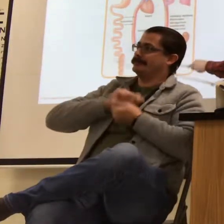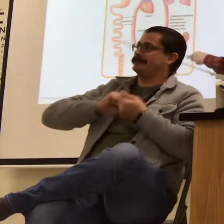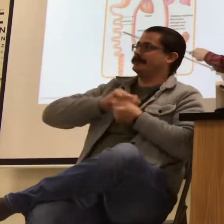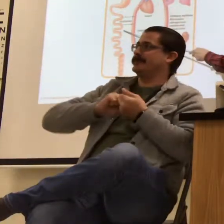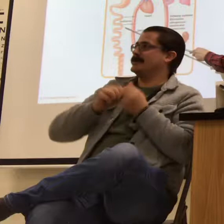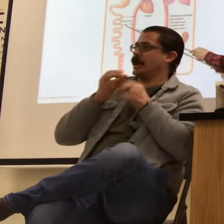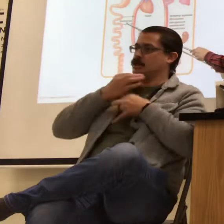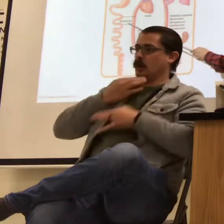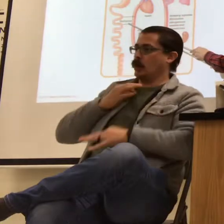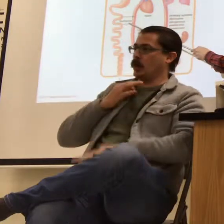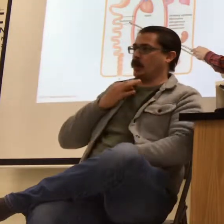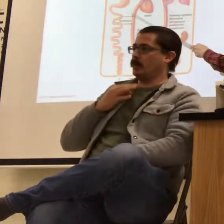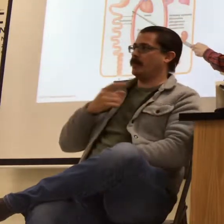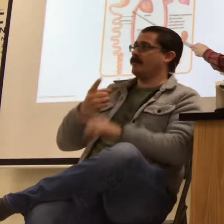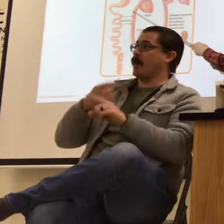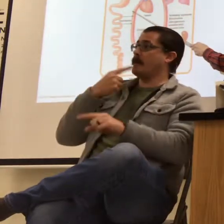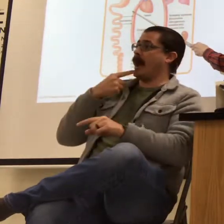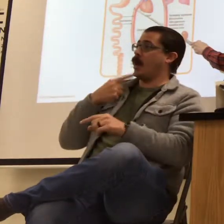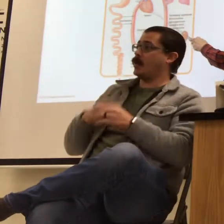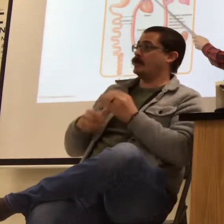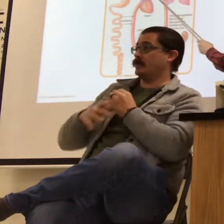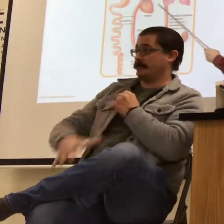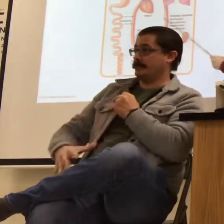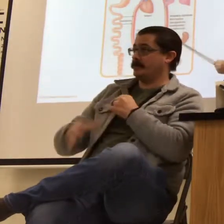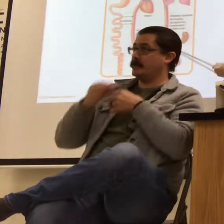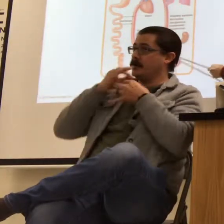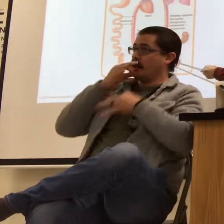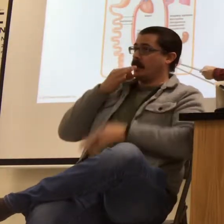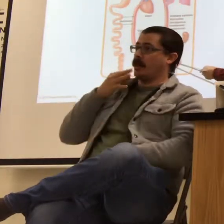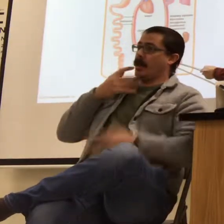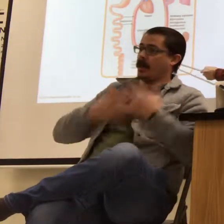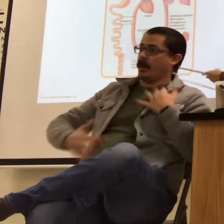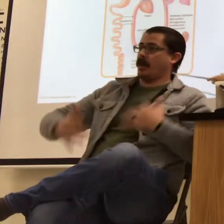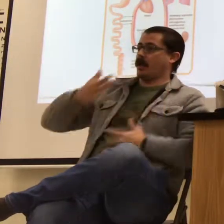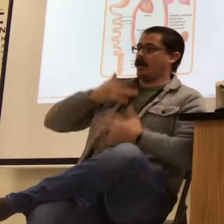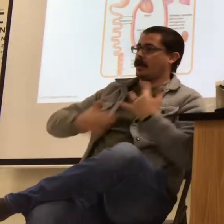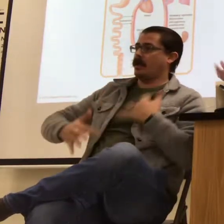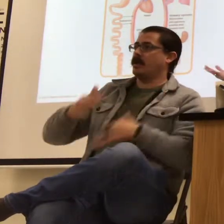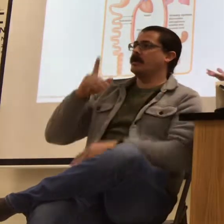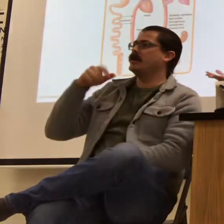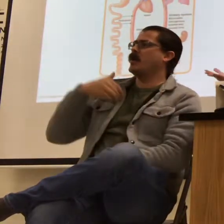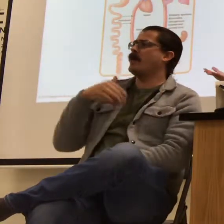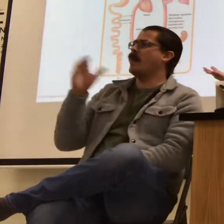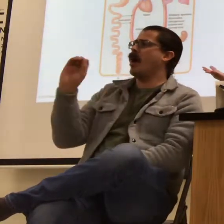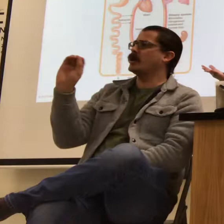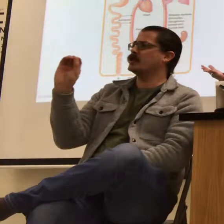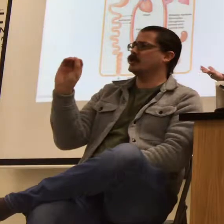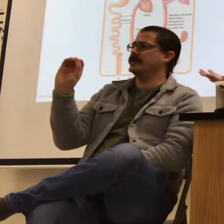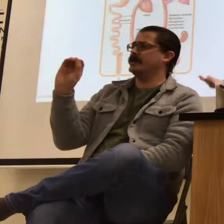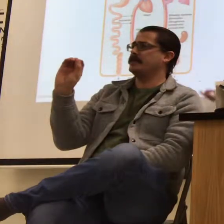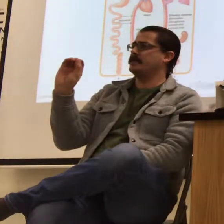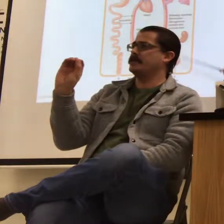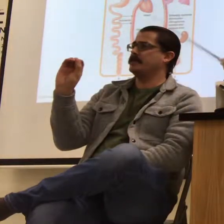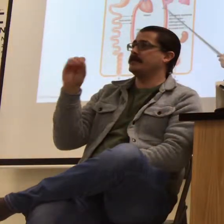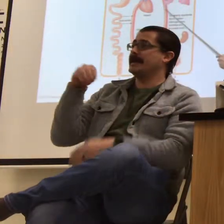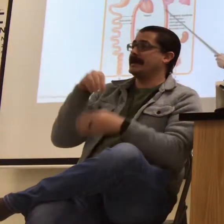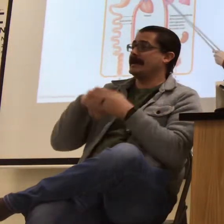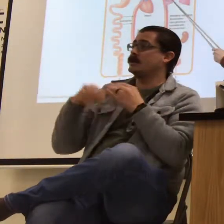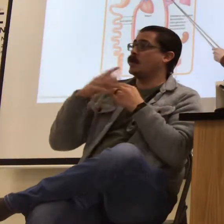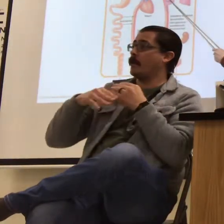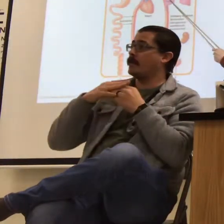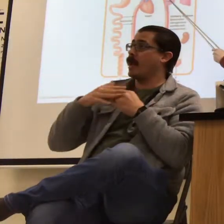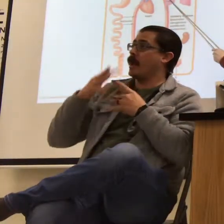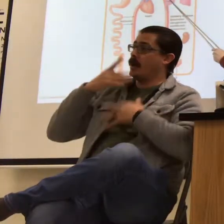anus. And along the way, you absorb nutrients into the bloodstream that have circulated. You have to get oxygen into the bloodstream